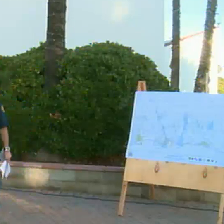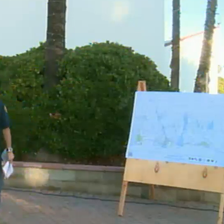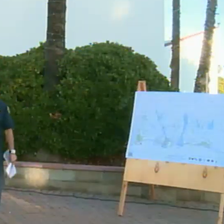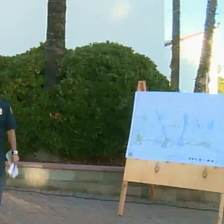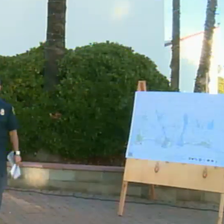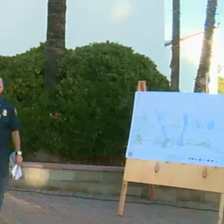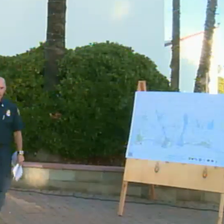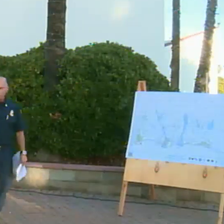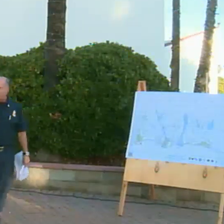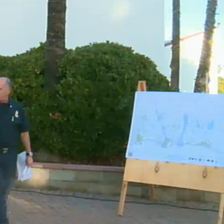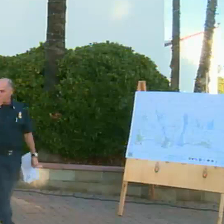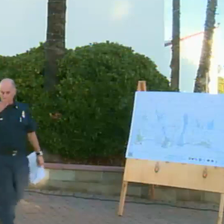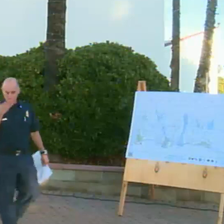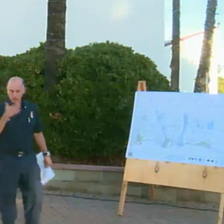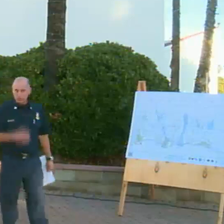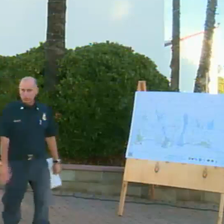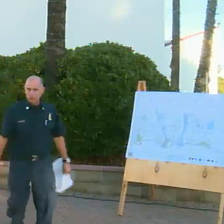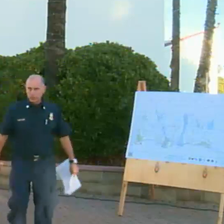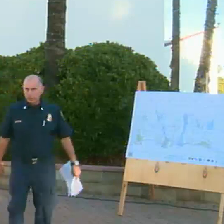Kelly.